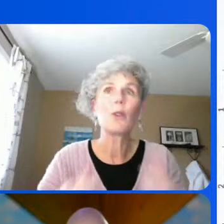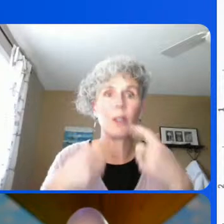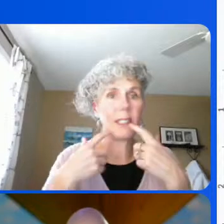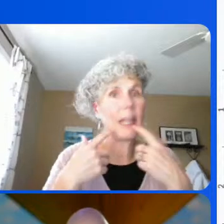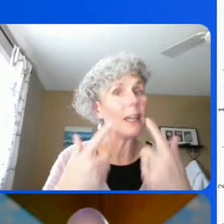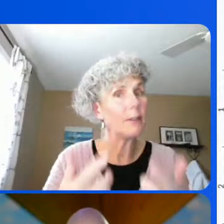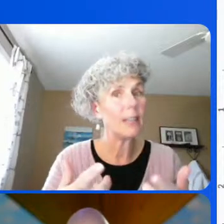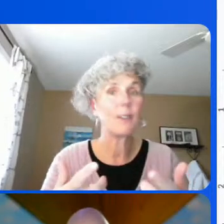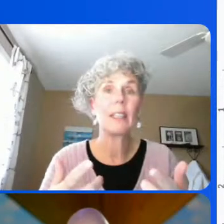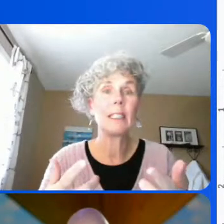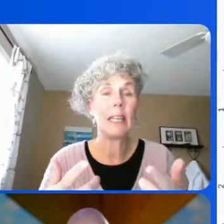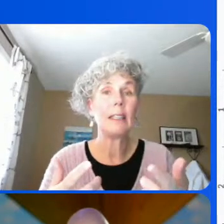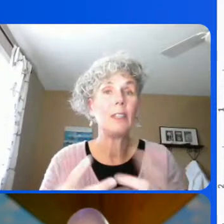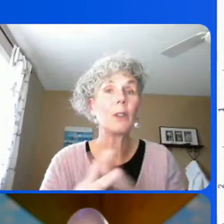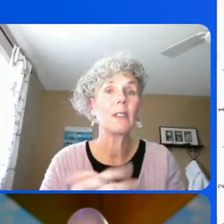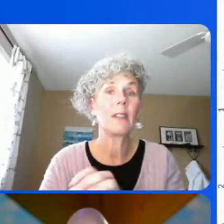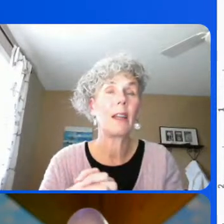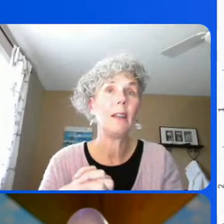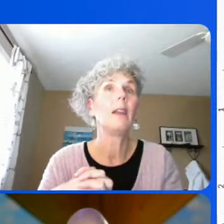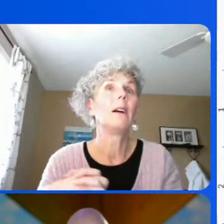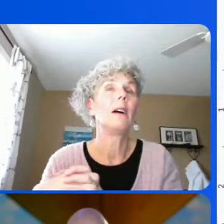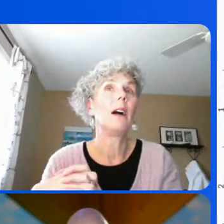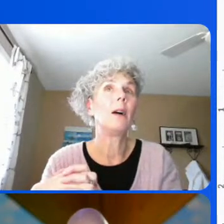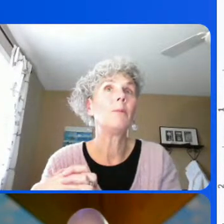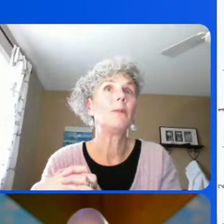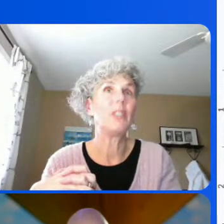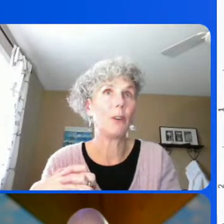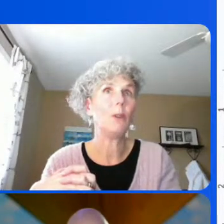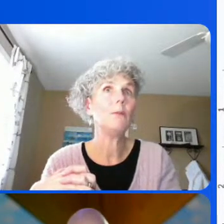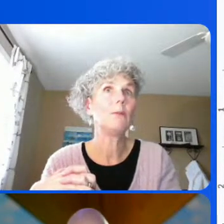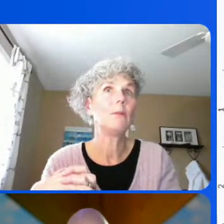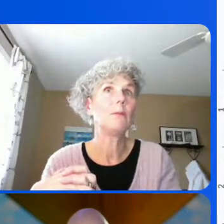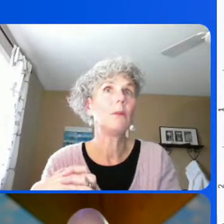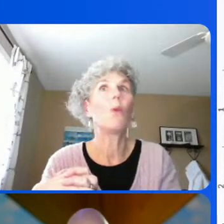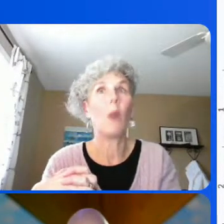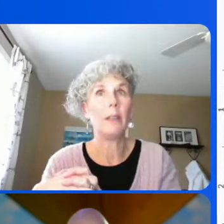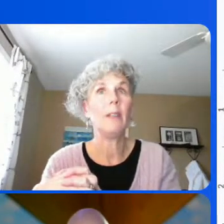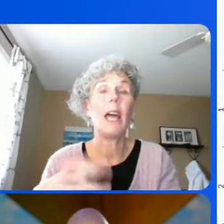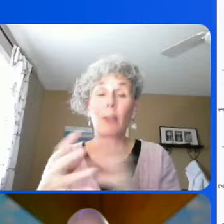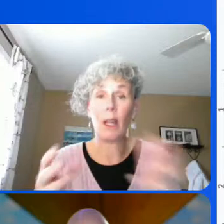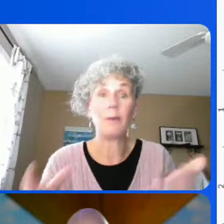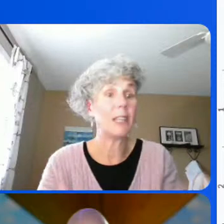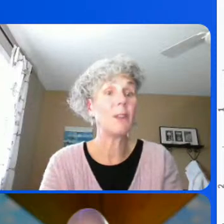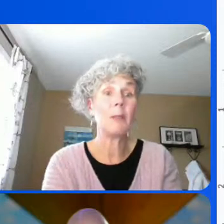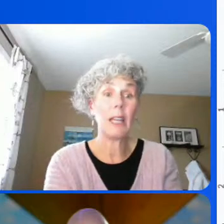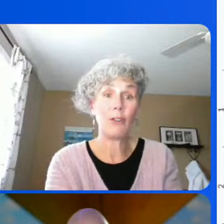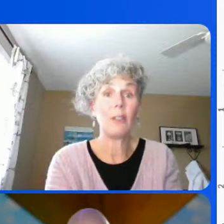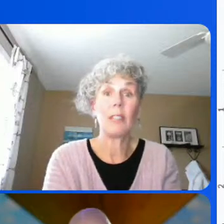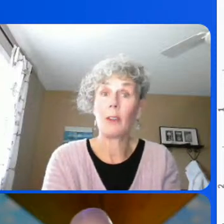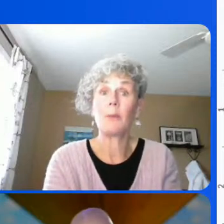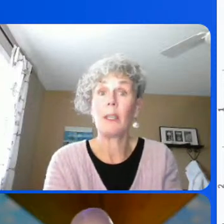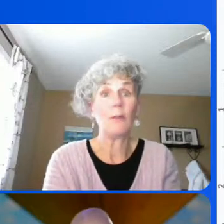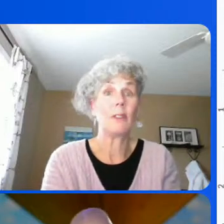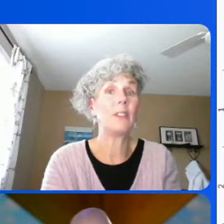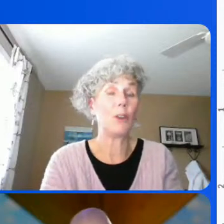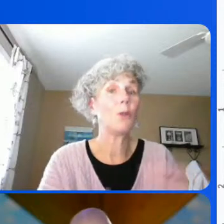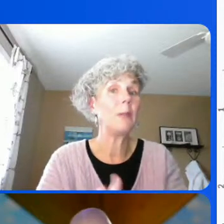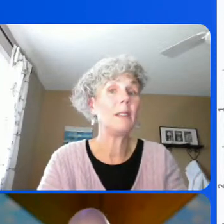could say it, that's fine and dandy. You could say 0, 1, and give them a legend. Tell them that 0 means that